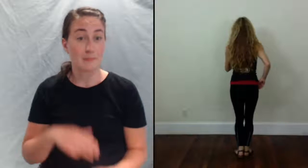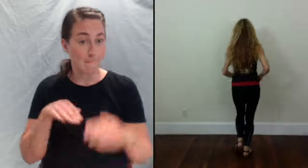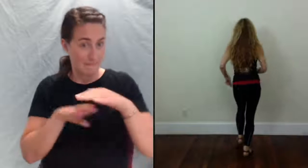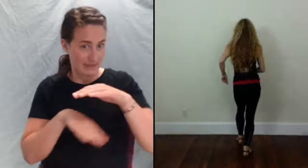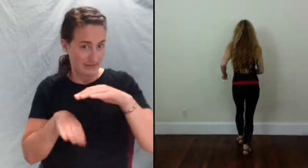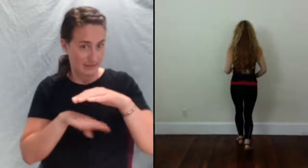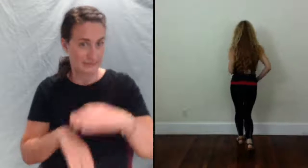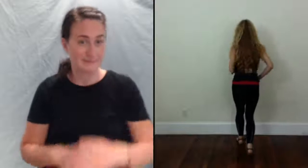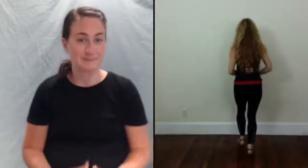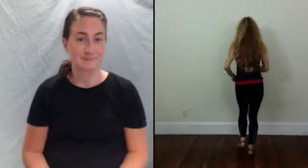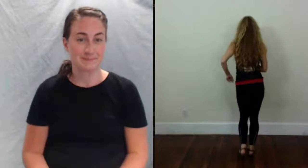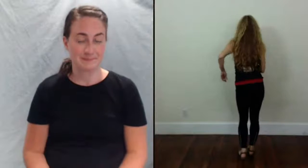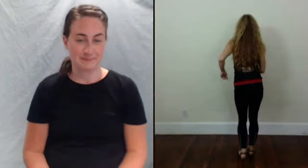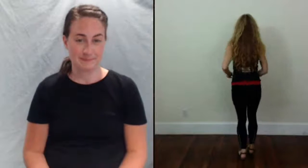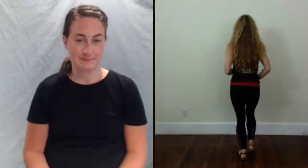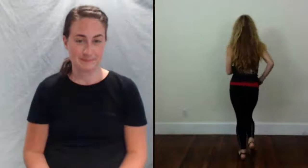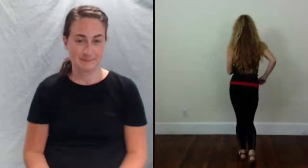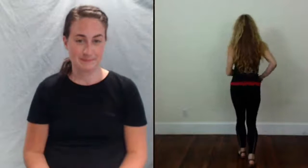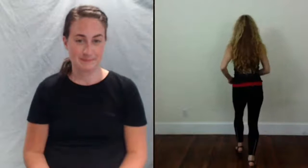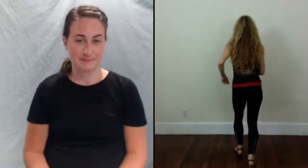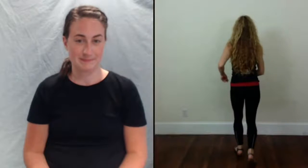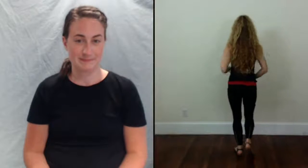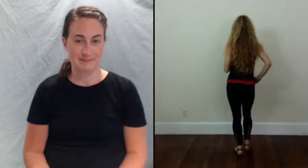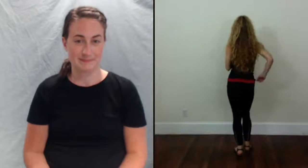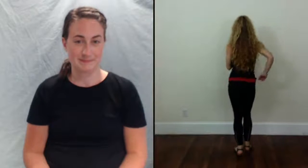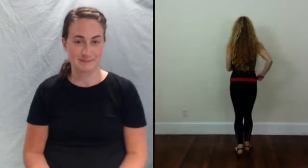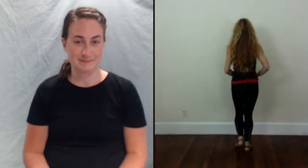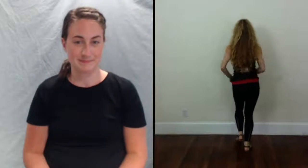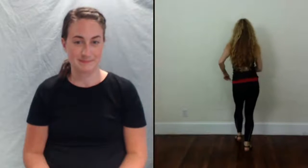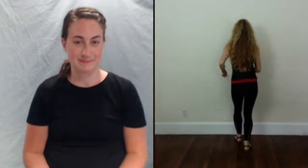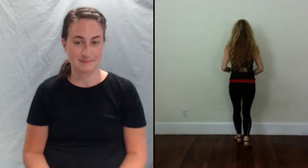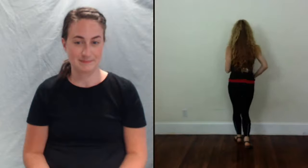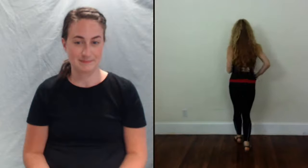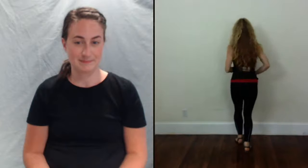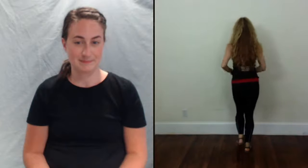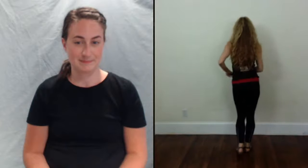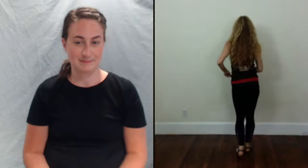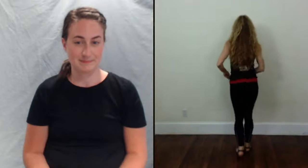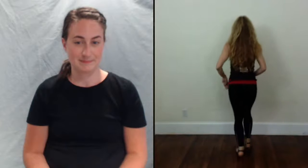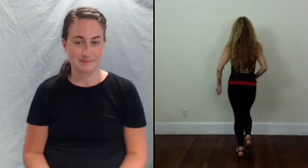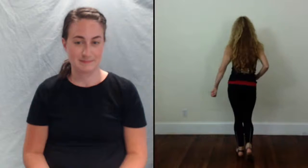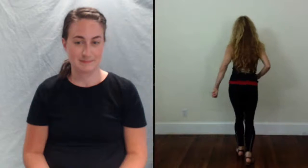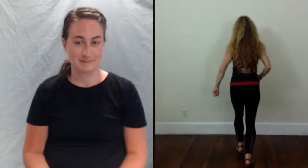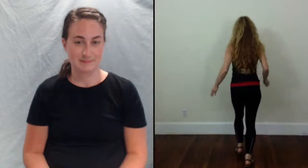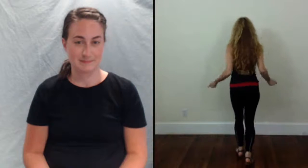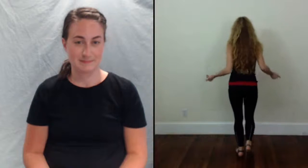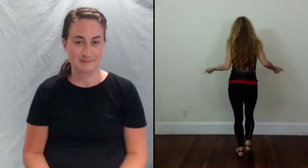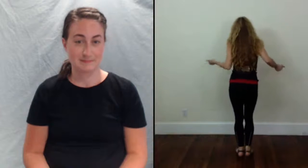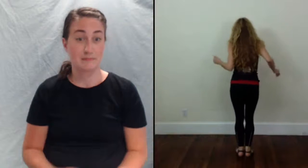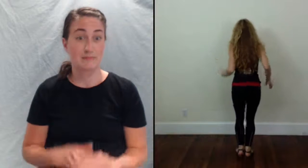basic step, and 1, back, and front,